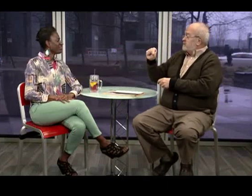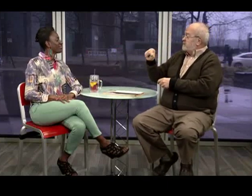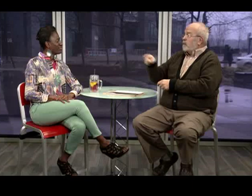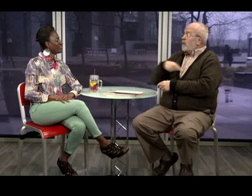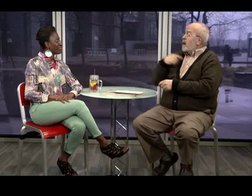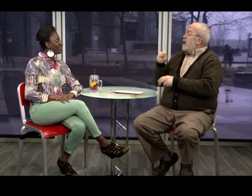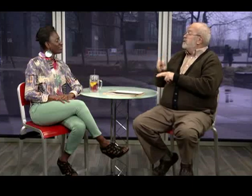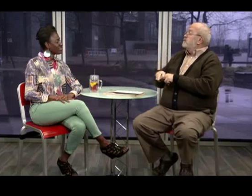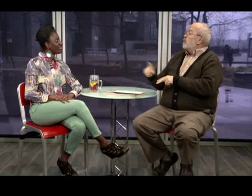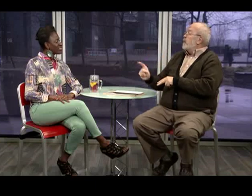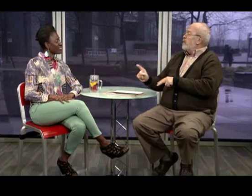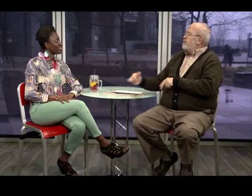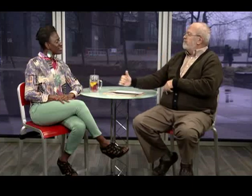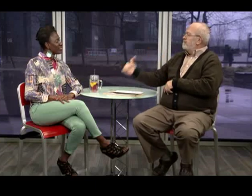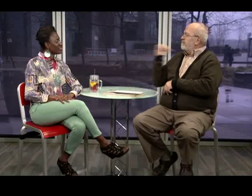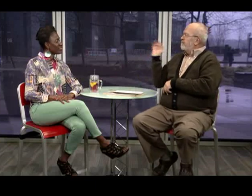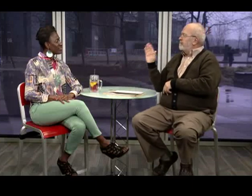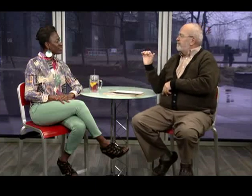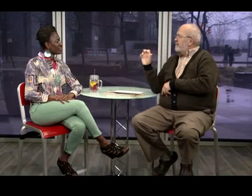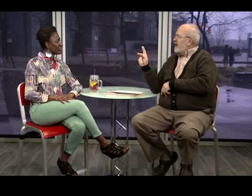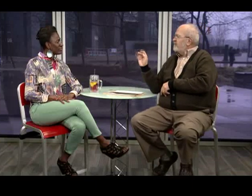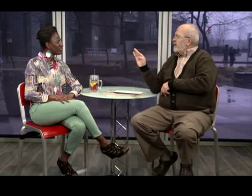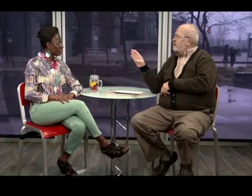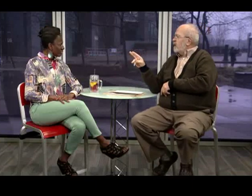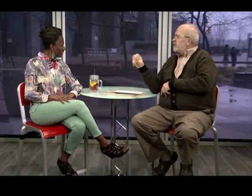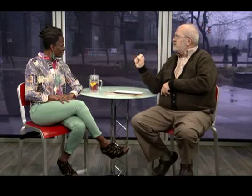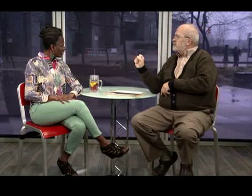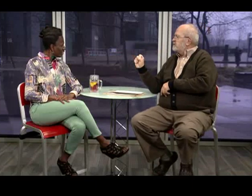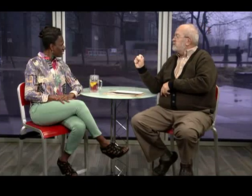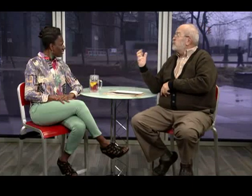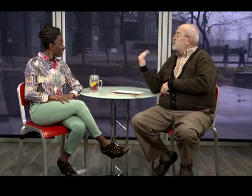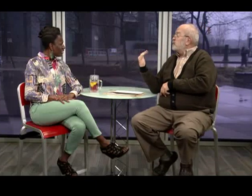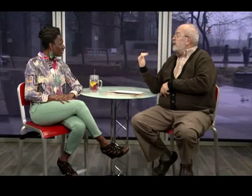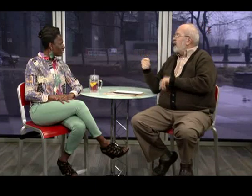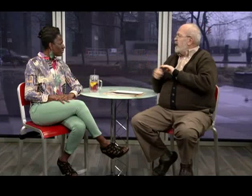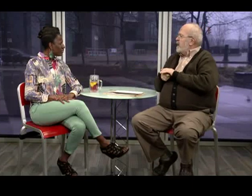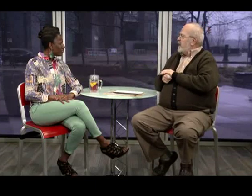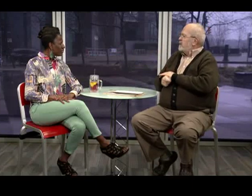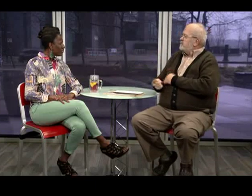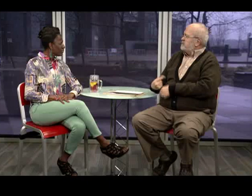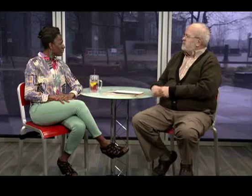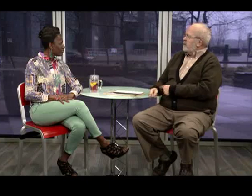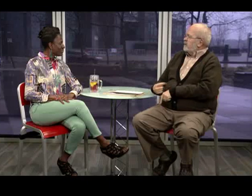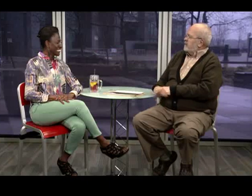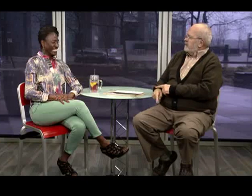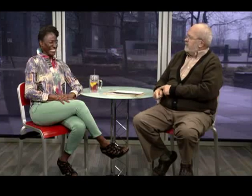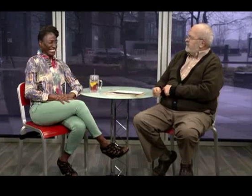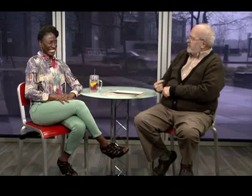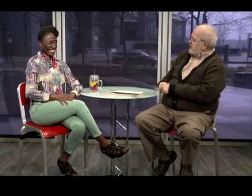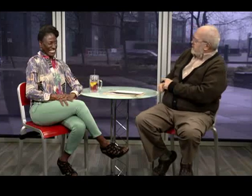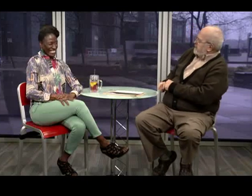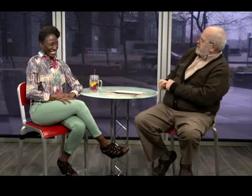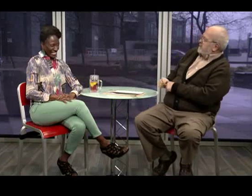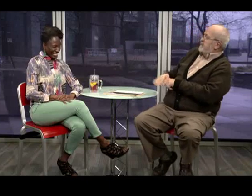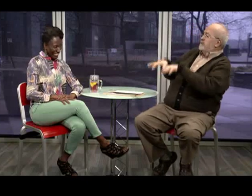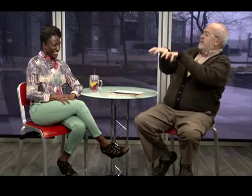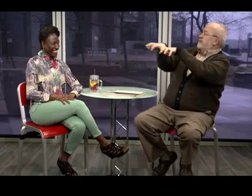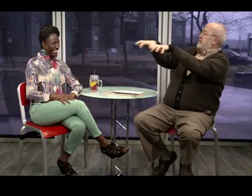As a student on the bus, we would always sit in the back of the bus, and we would be sitting back there hiding our